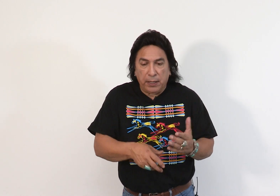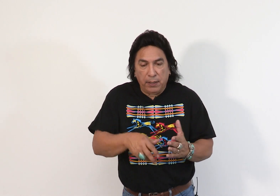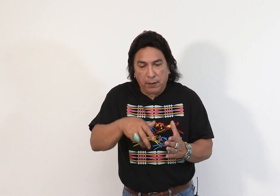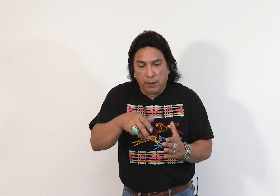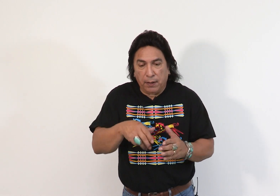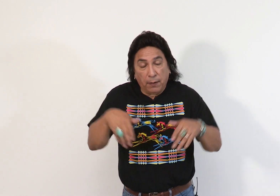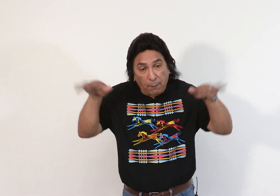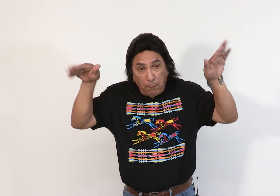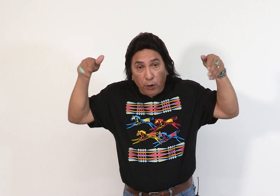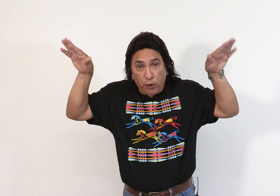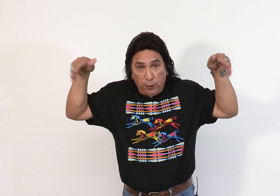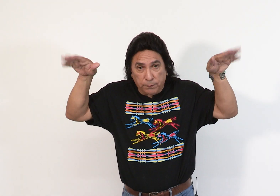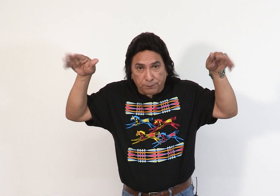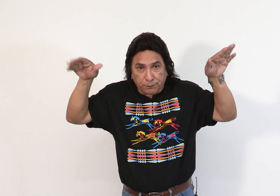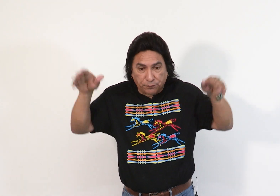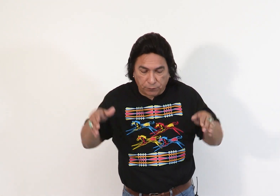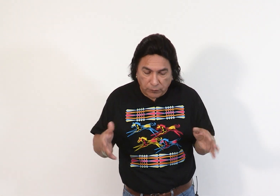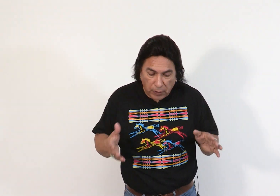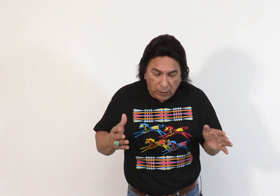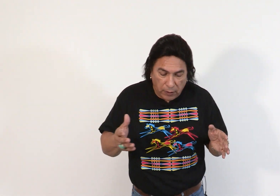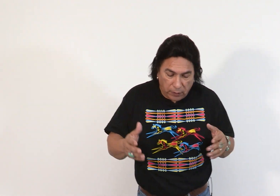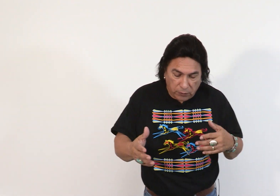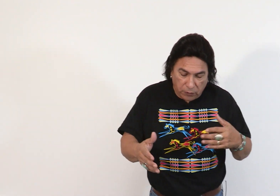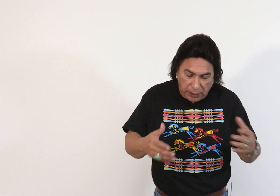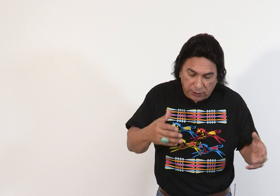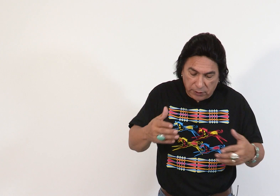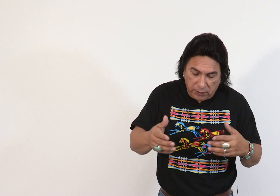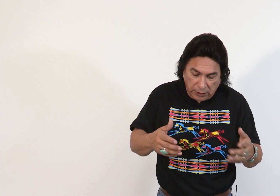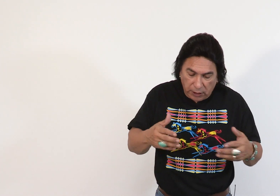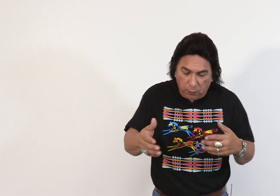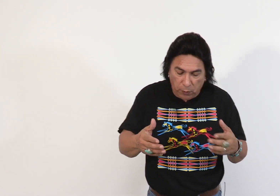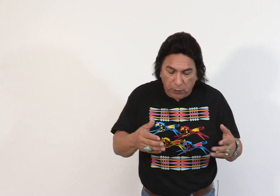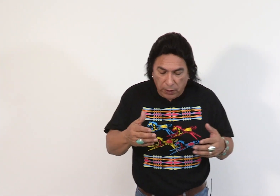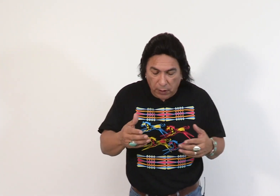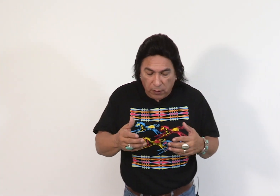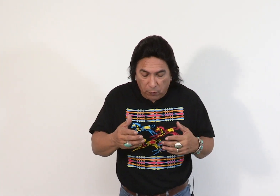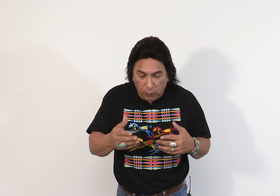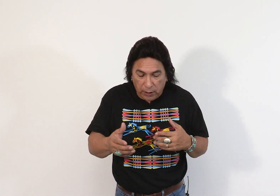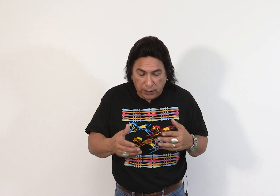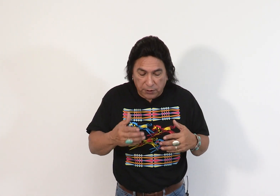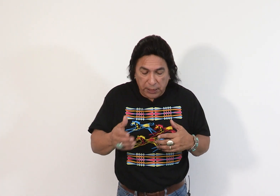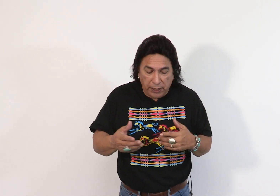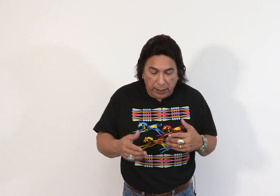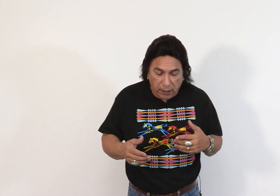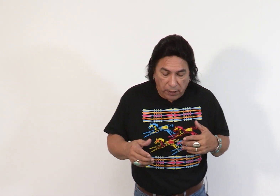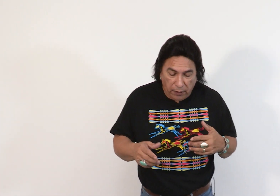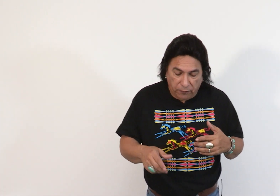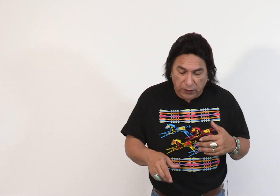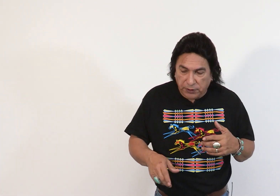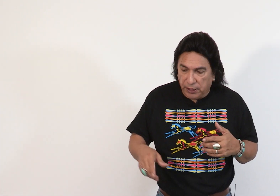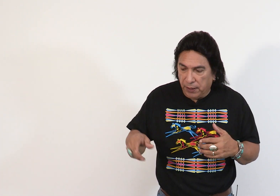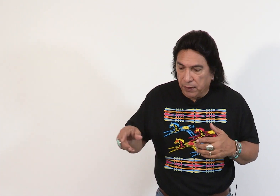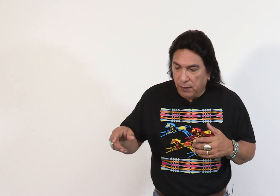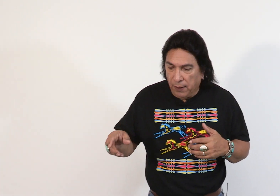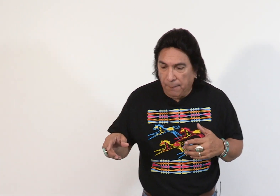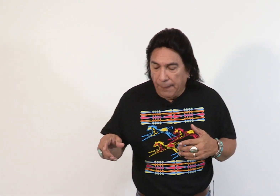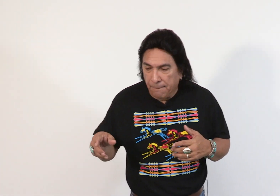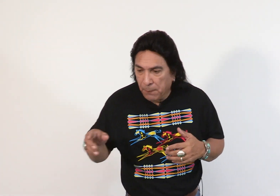baby bird. So that's how we would see that. If it's a